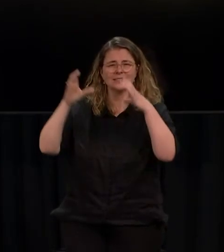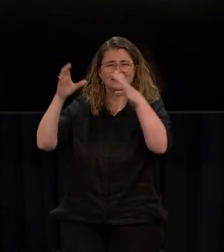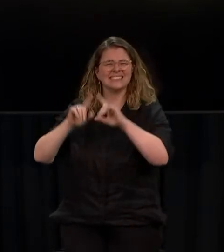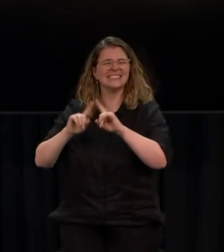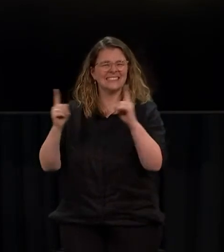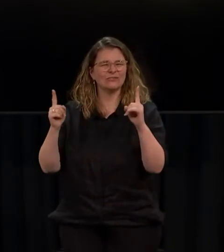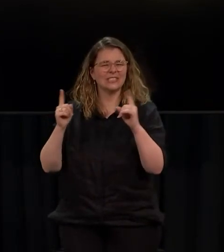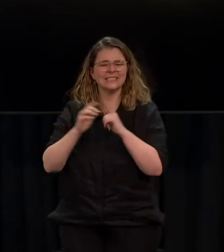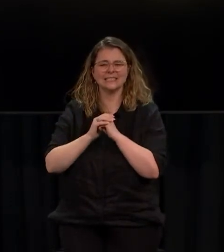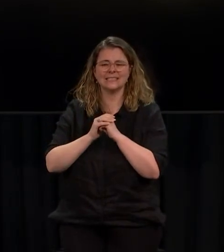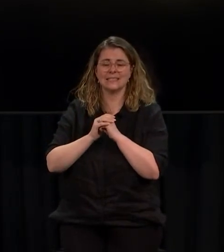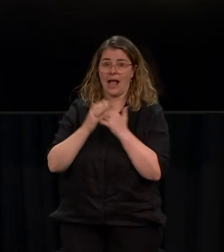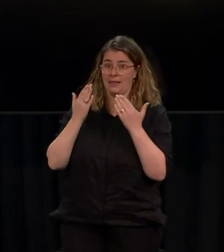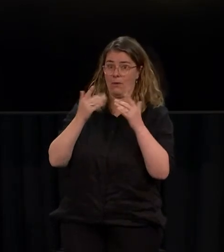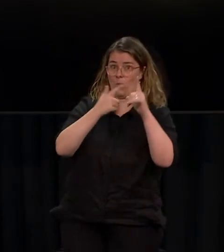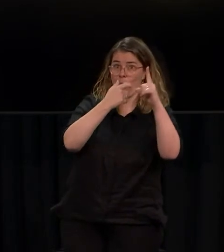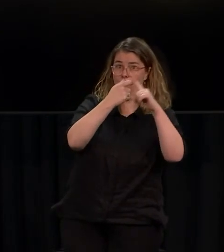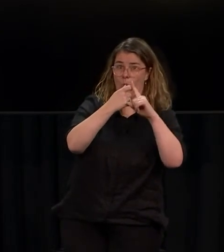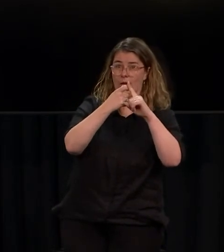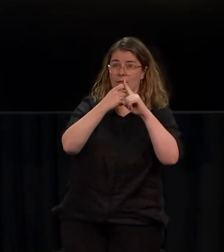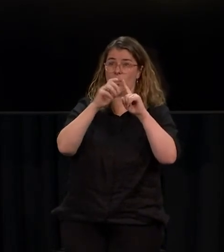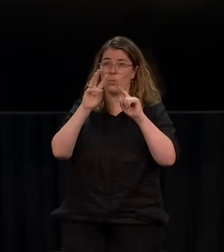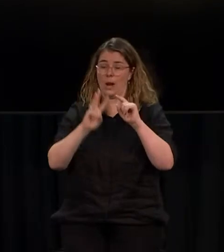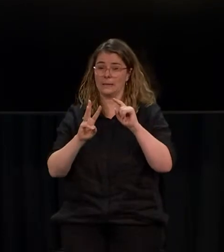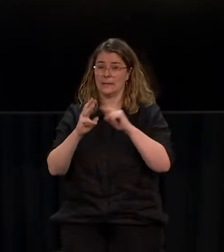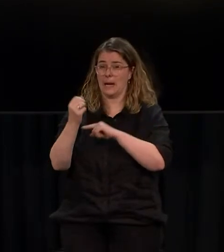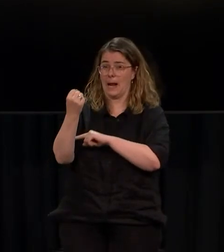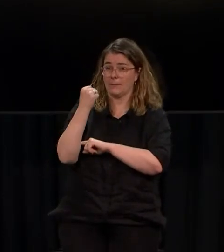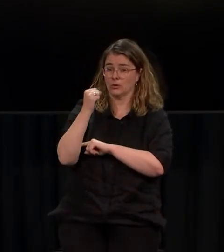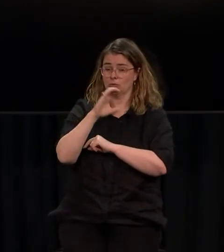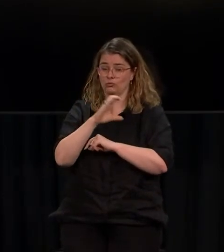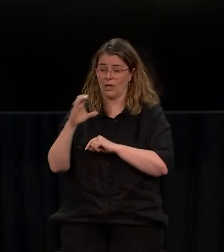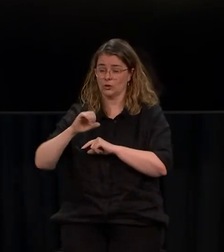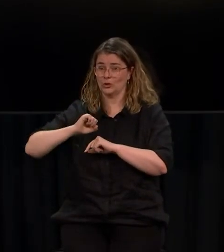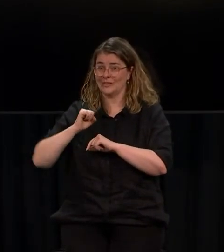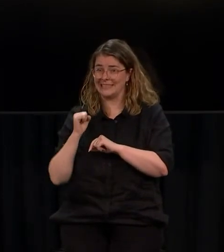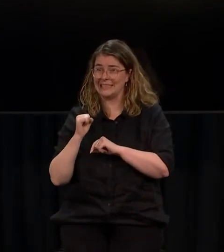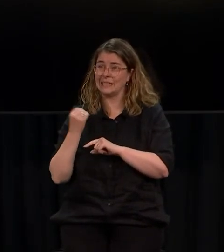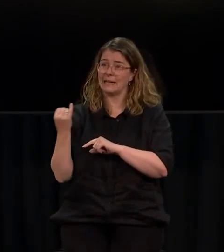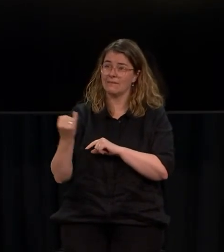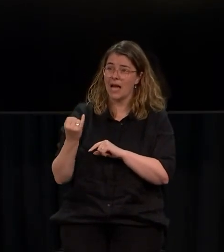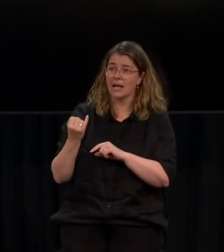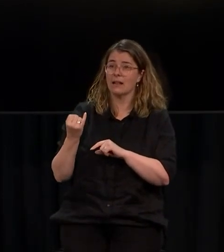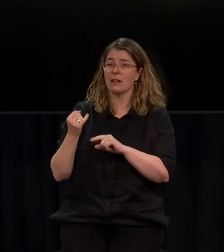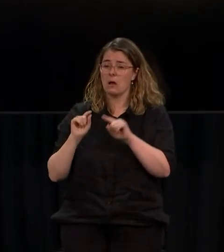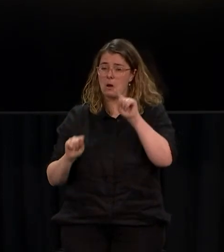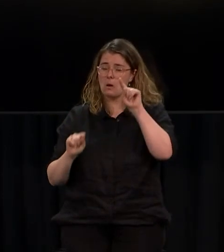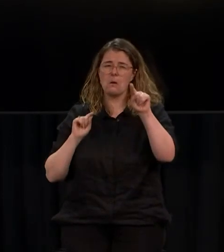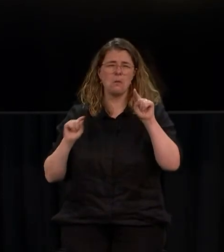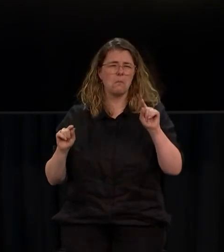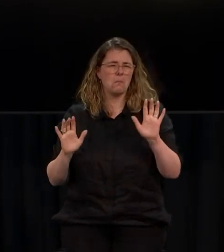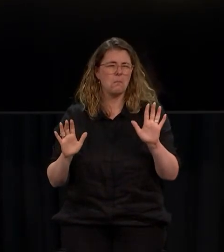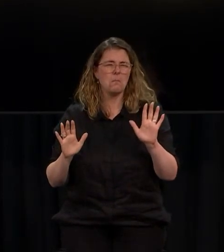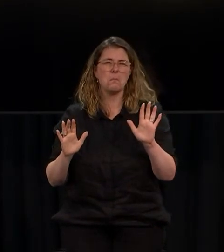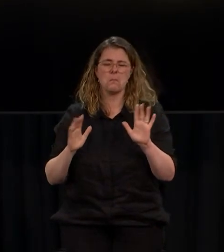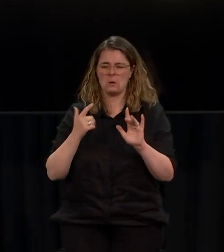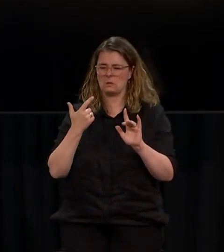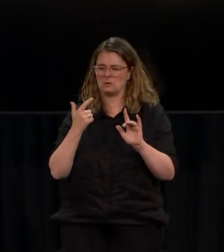projections, Auckland, Wellington, Hamilton, Christchurch, Dunedin, and Chicago, basically, where about